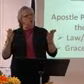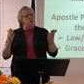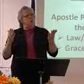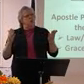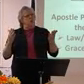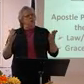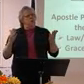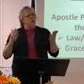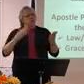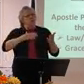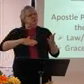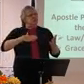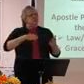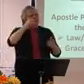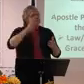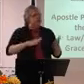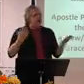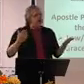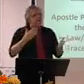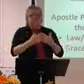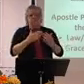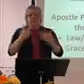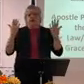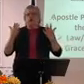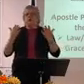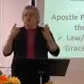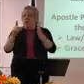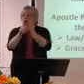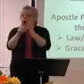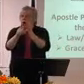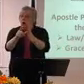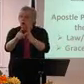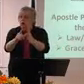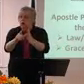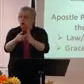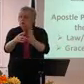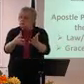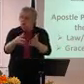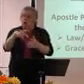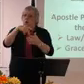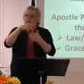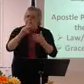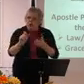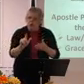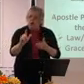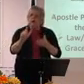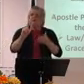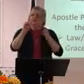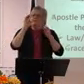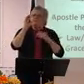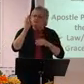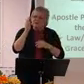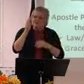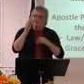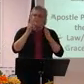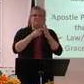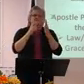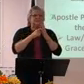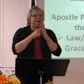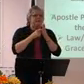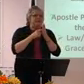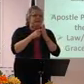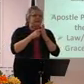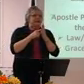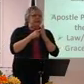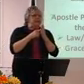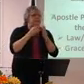even though it's not pleasing to God. And so in contrast then, Paul preaches something greater